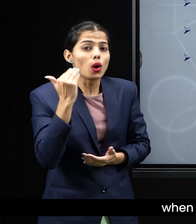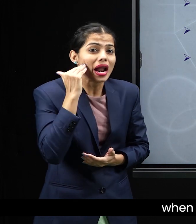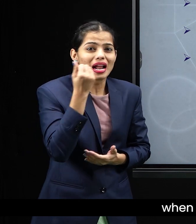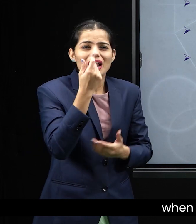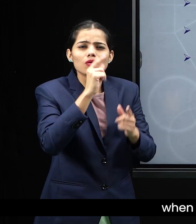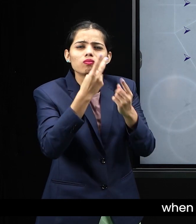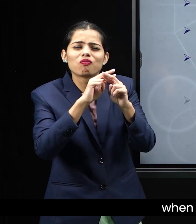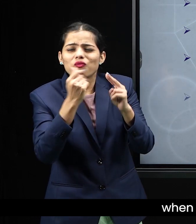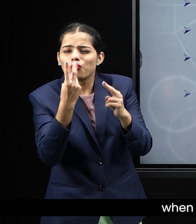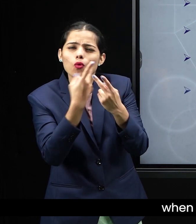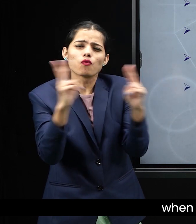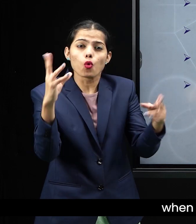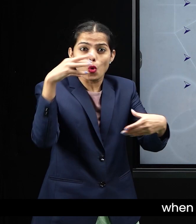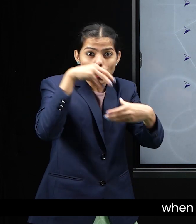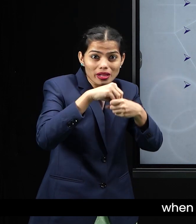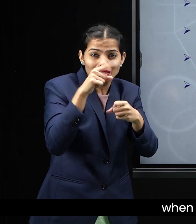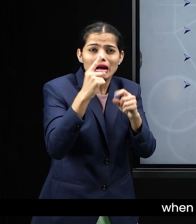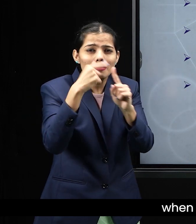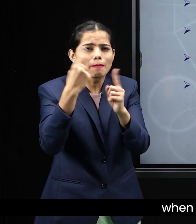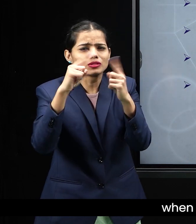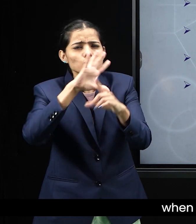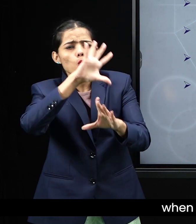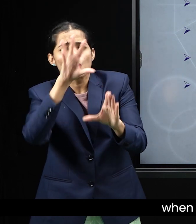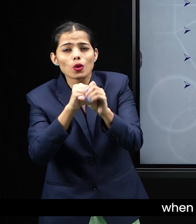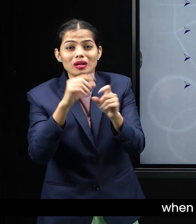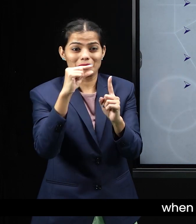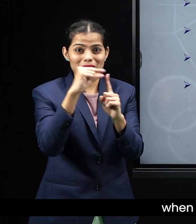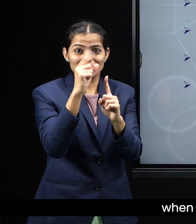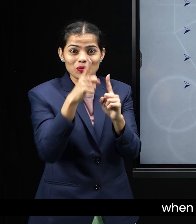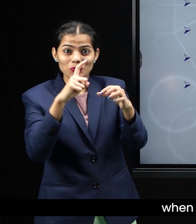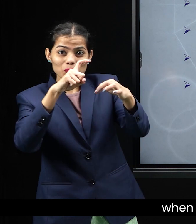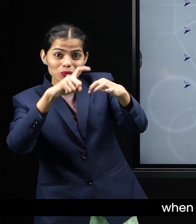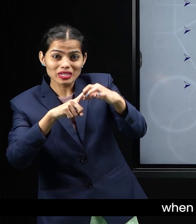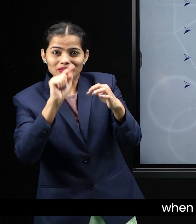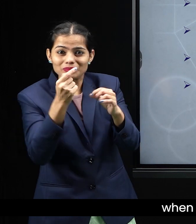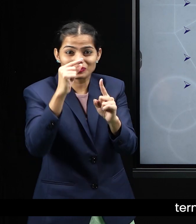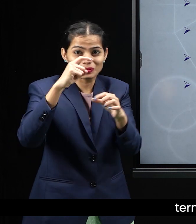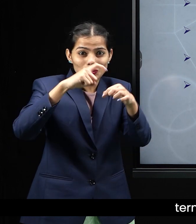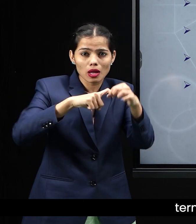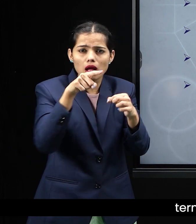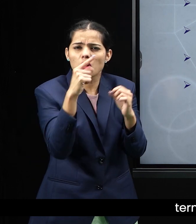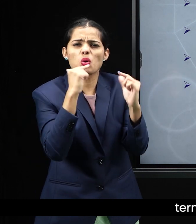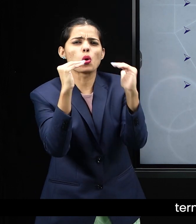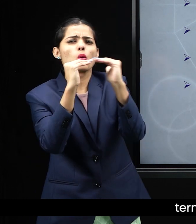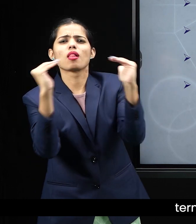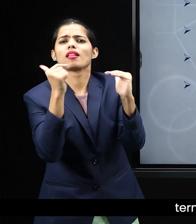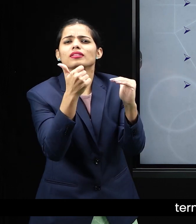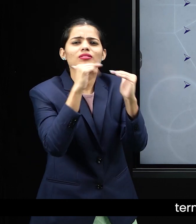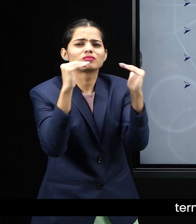When the decimal expansion of P by Q, Q is not equal to 0, terminates, that is,